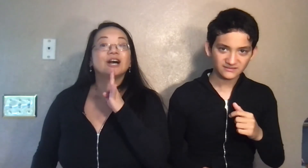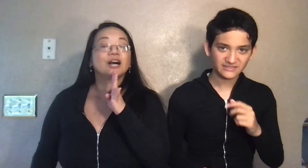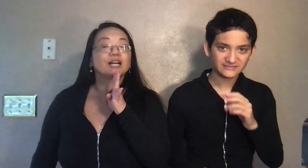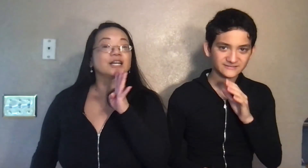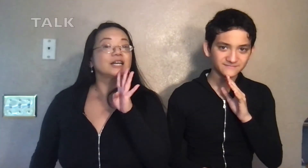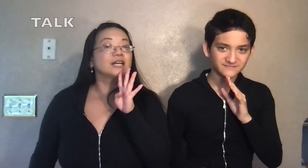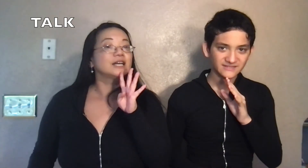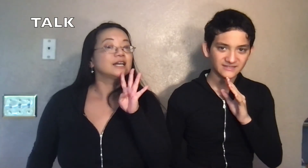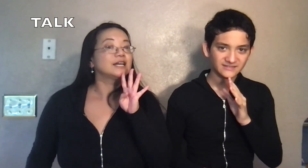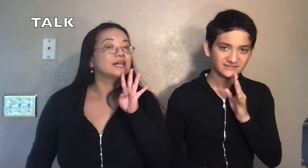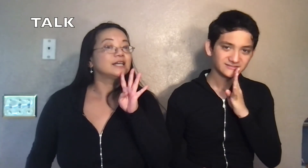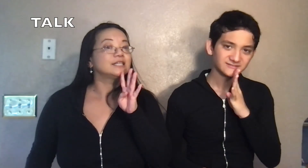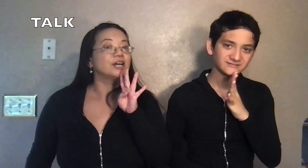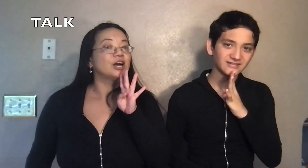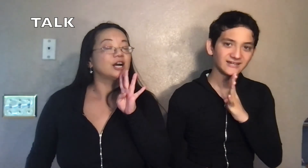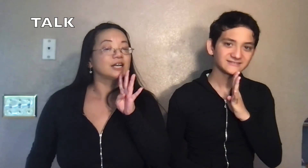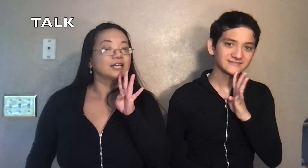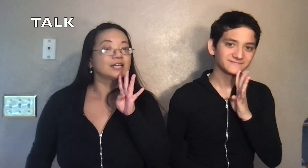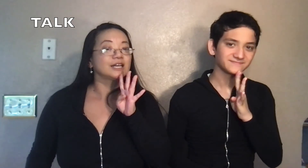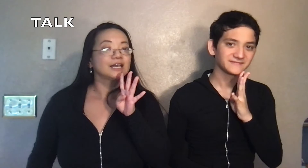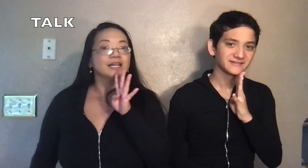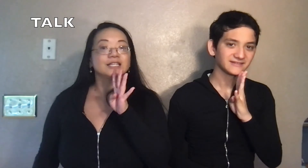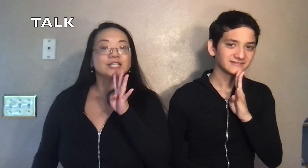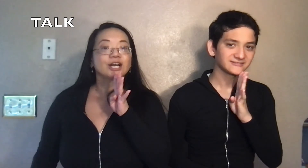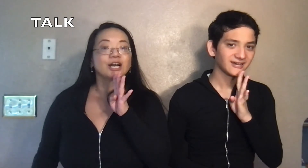Talk. Talk. Talk.